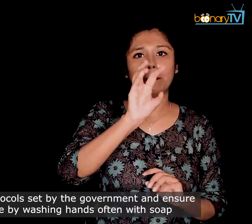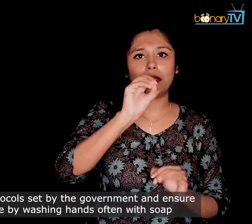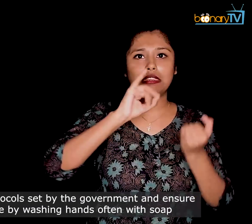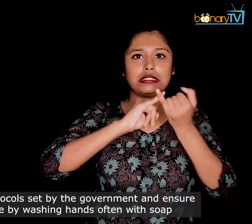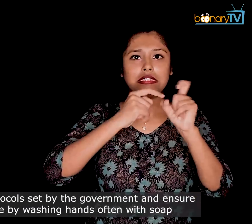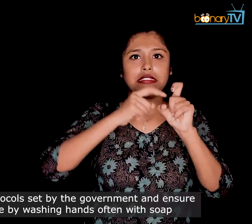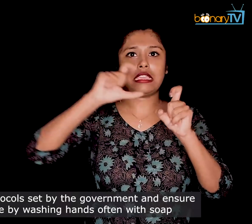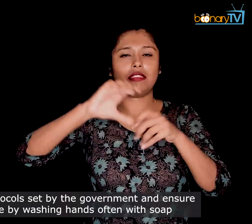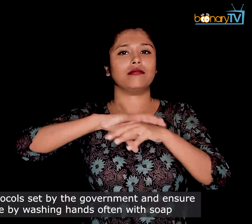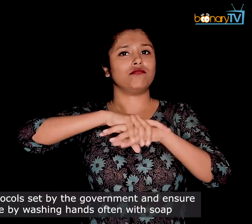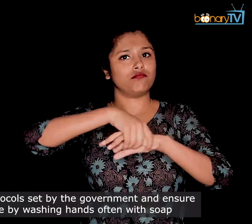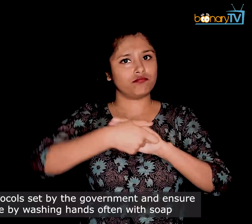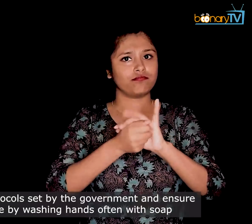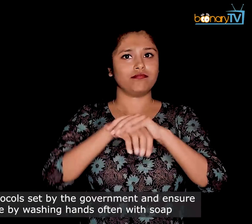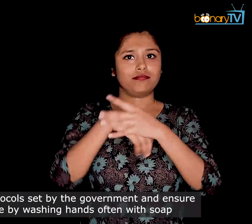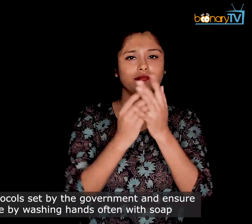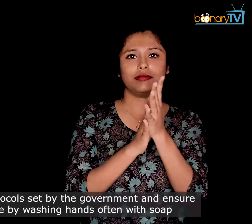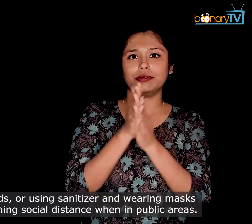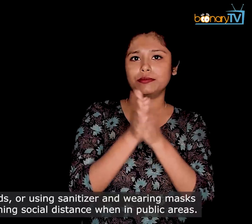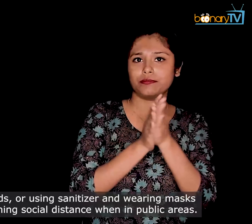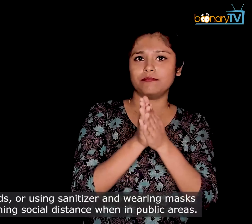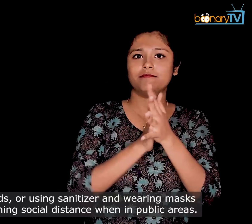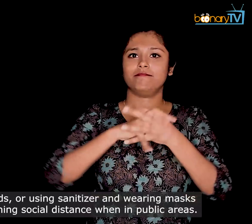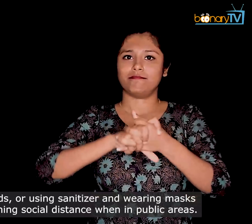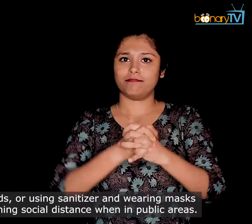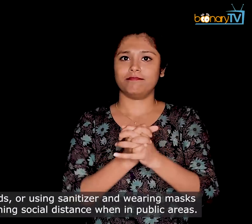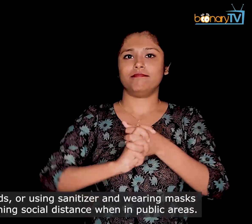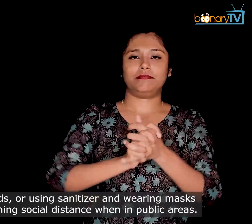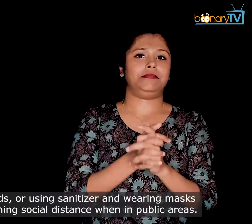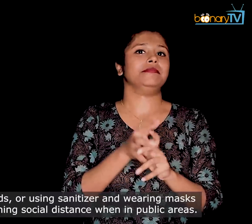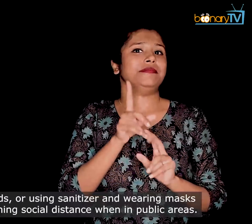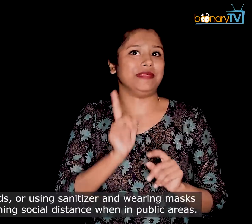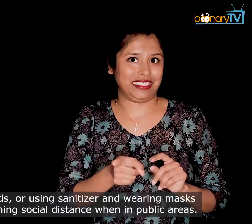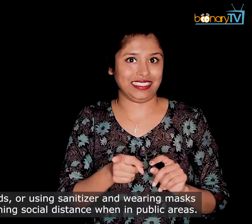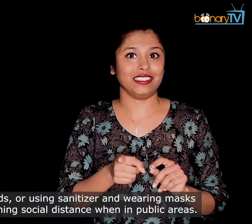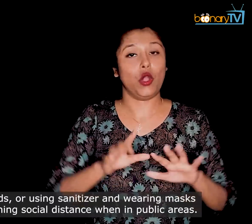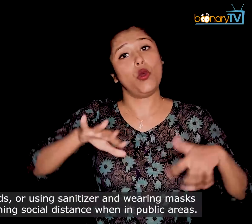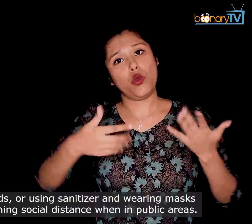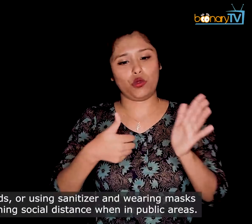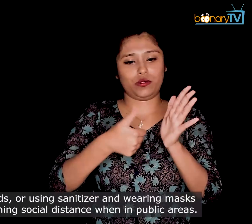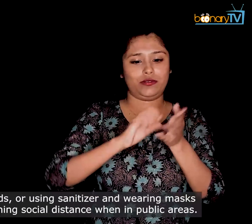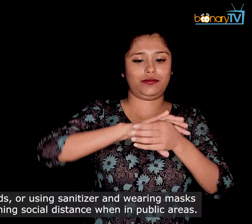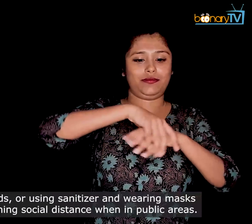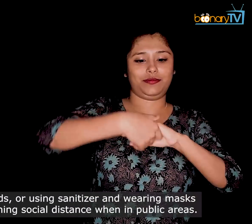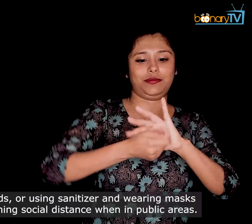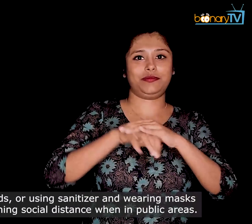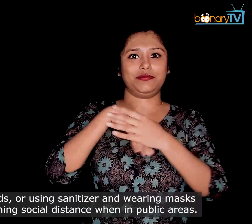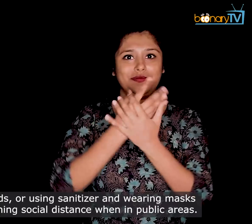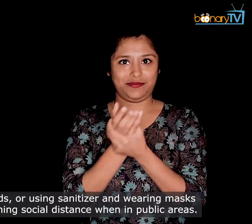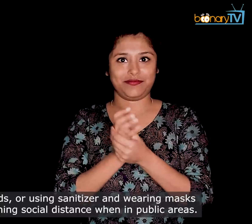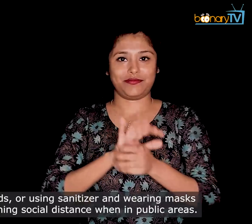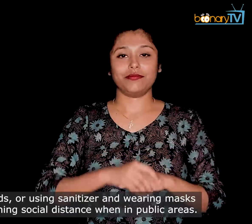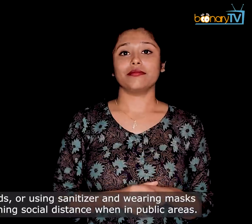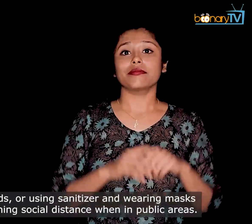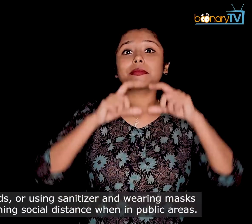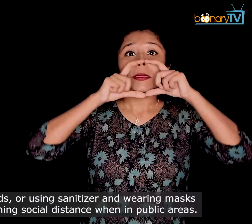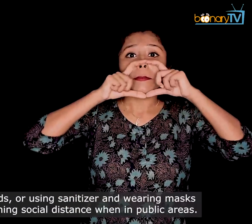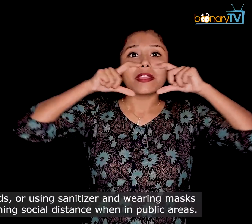seconds your or using sanitizer and wearing